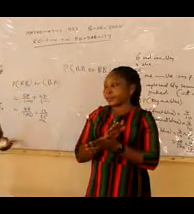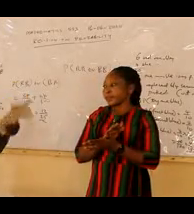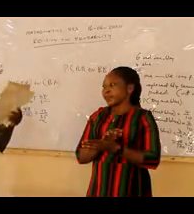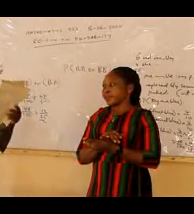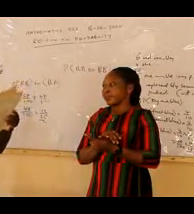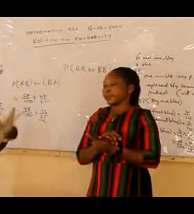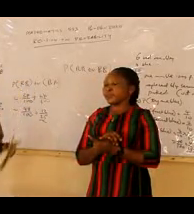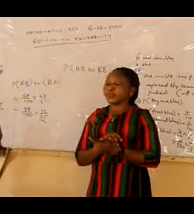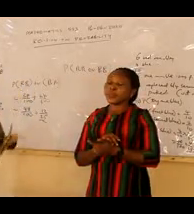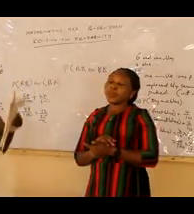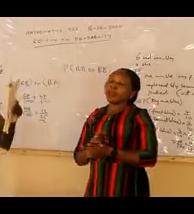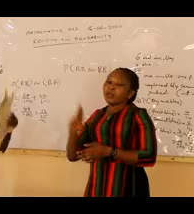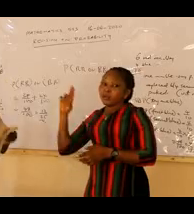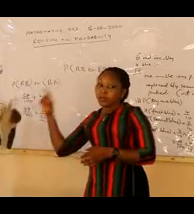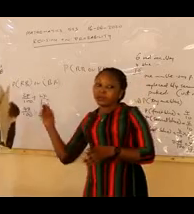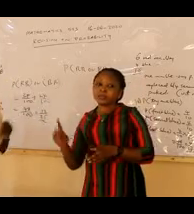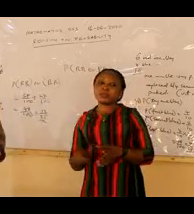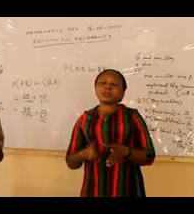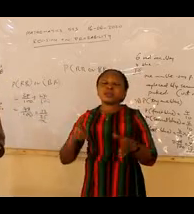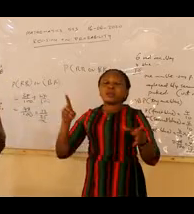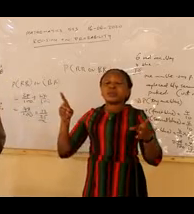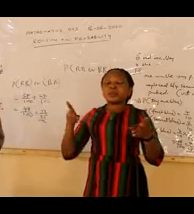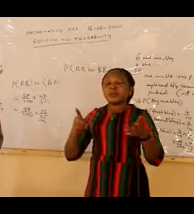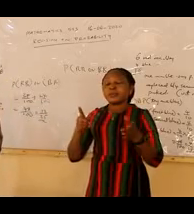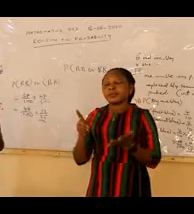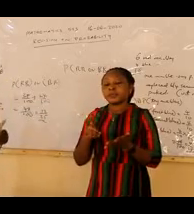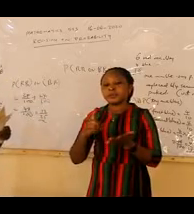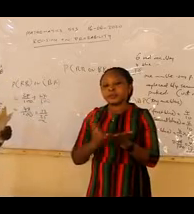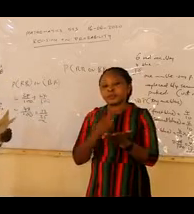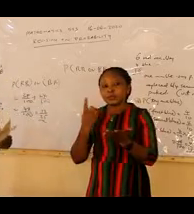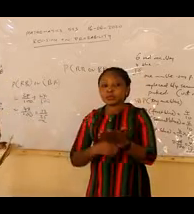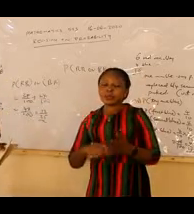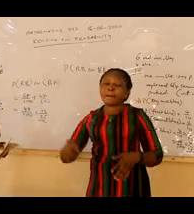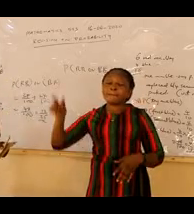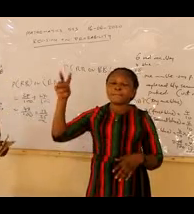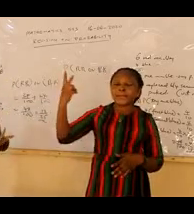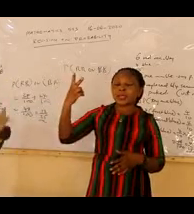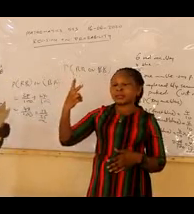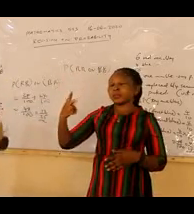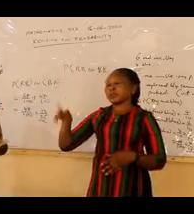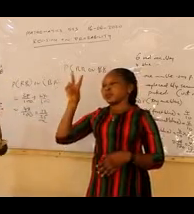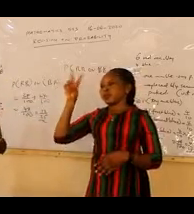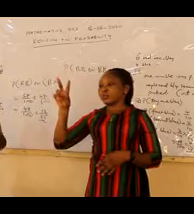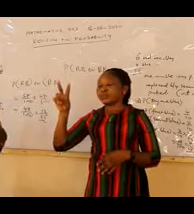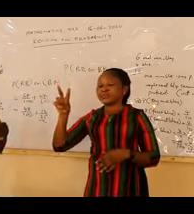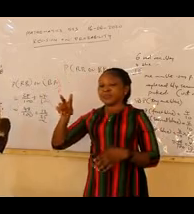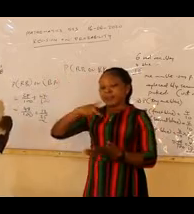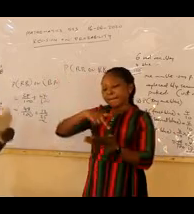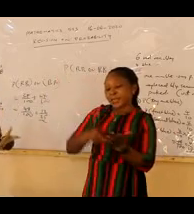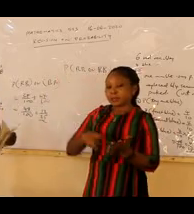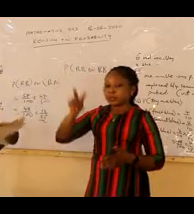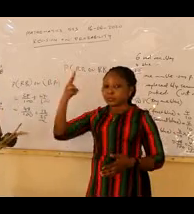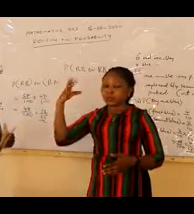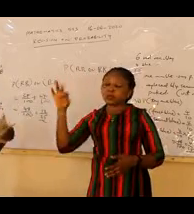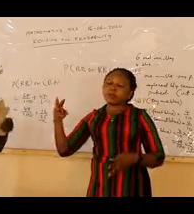repeated. And I'm discussing part 2 of mathematics. Part 2. If you